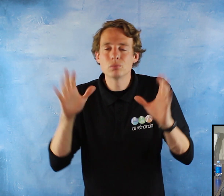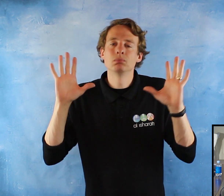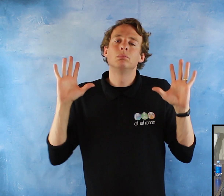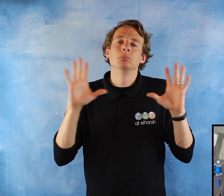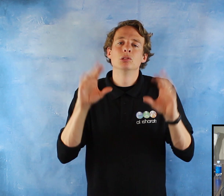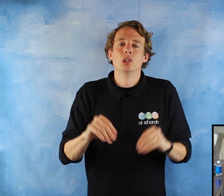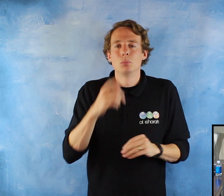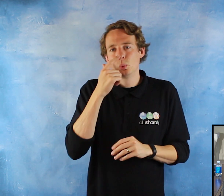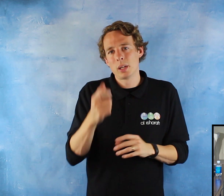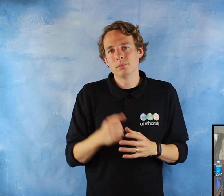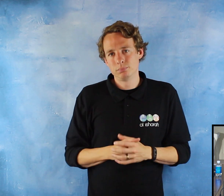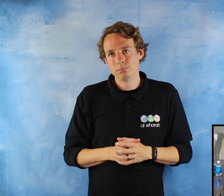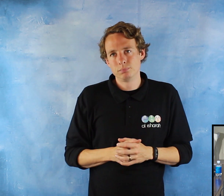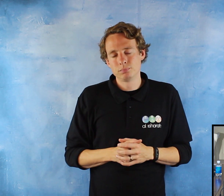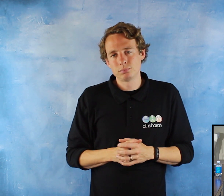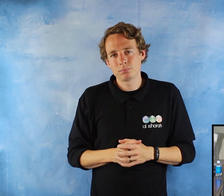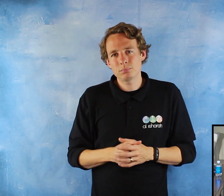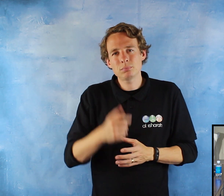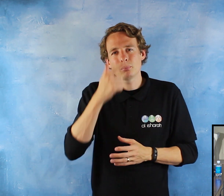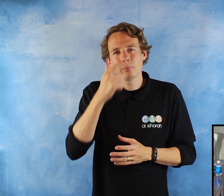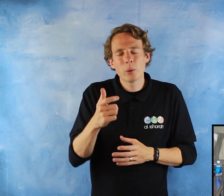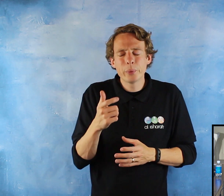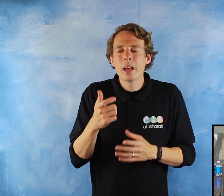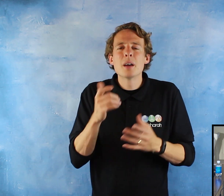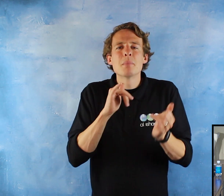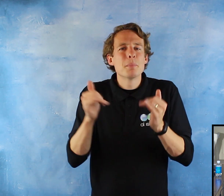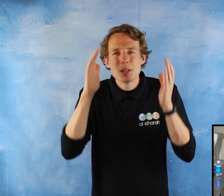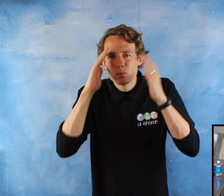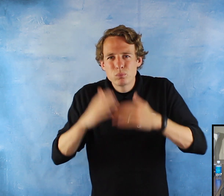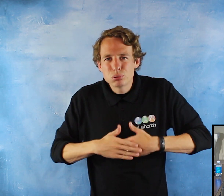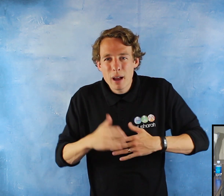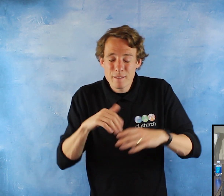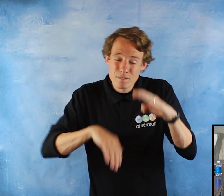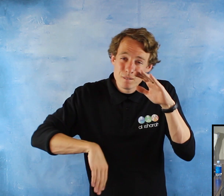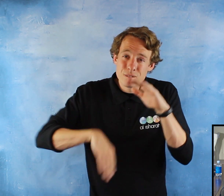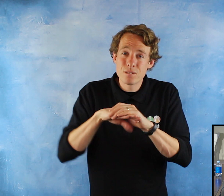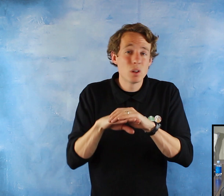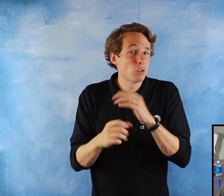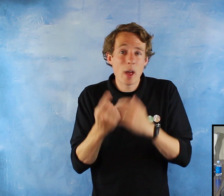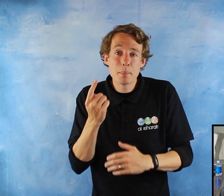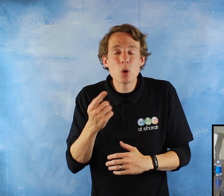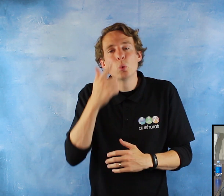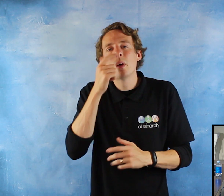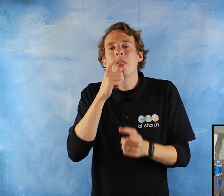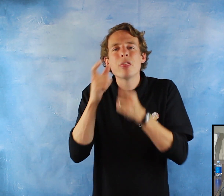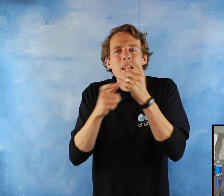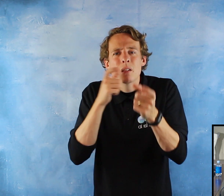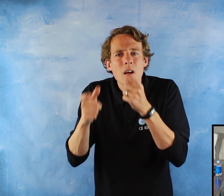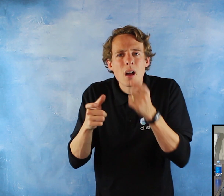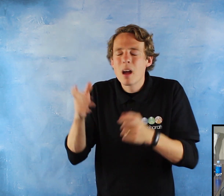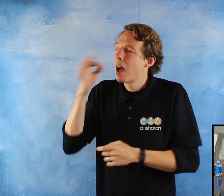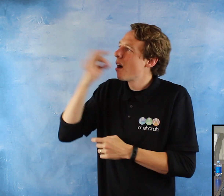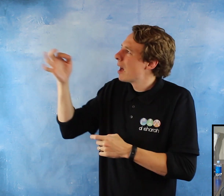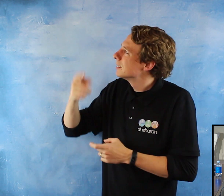spend time before, after salah of doing zikr, dua, istighfar, especially asking Allah subhanahu wa ta'ala forgiveness.